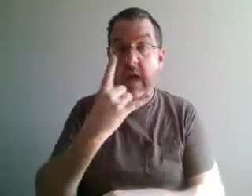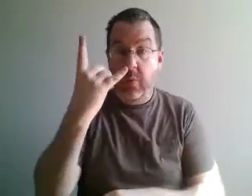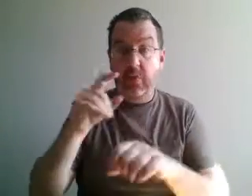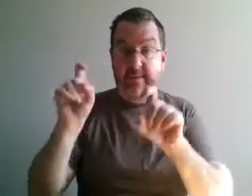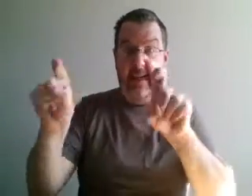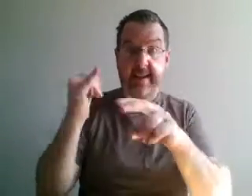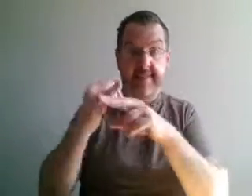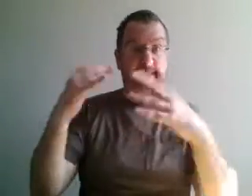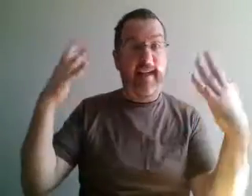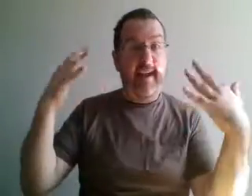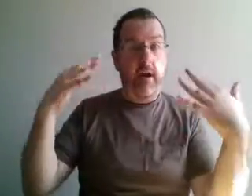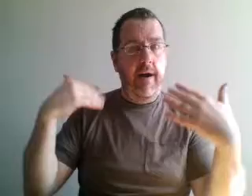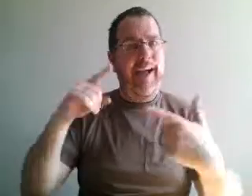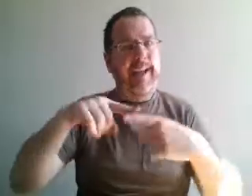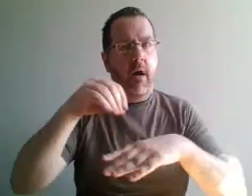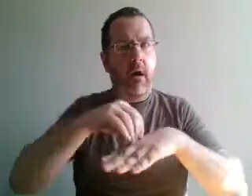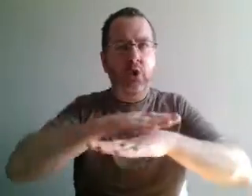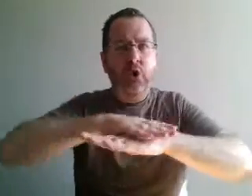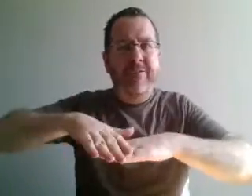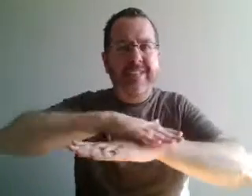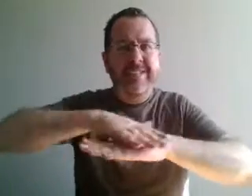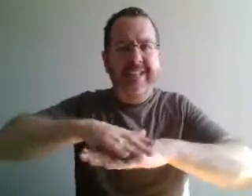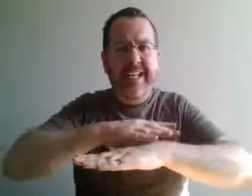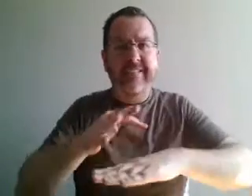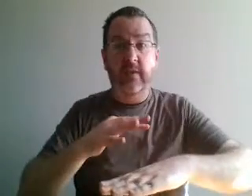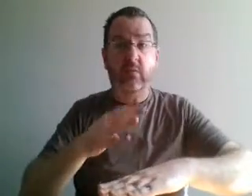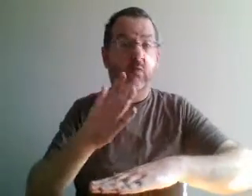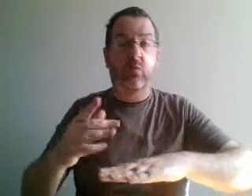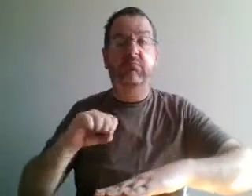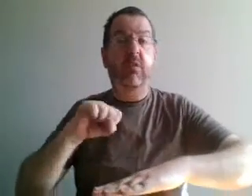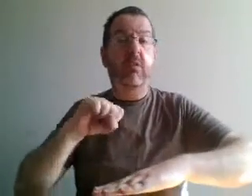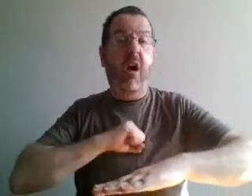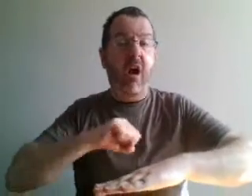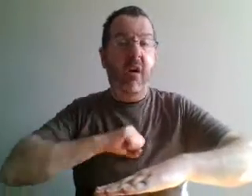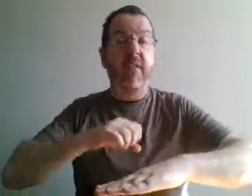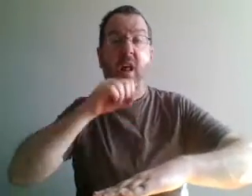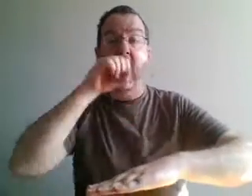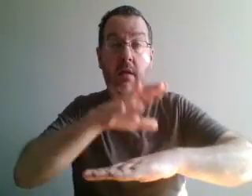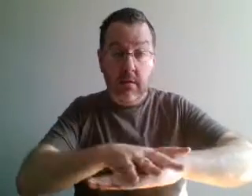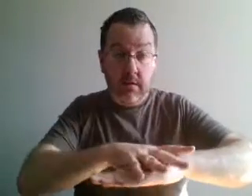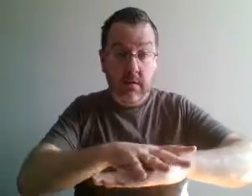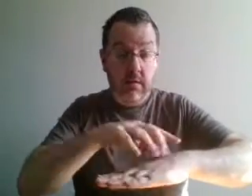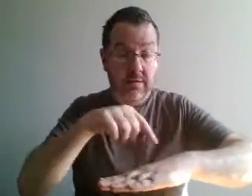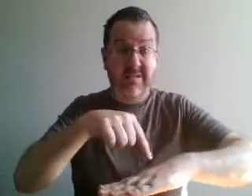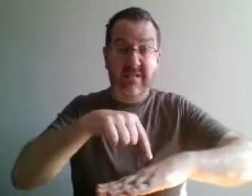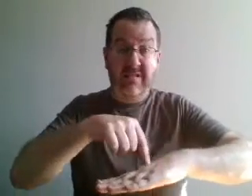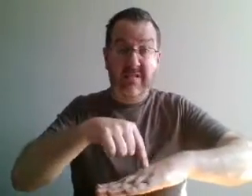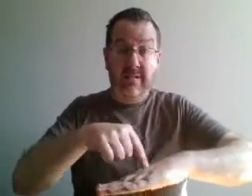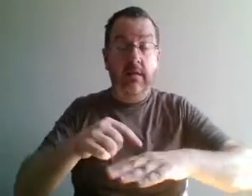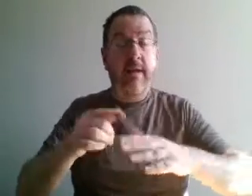and indeed on surfaces. So if someone coughs onto a surface, there have been studies that show that it can